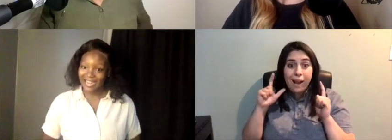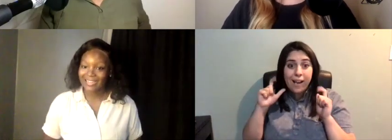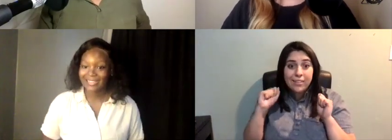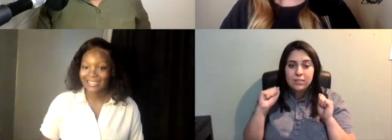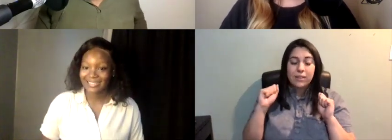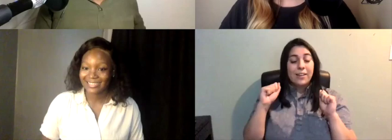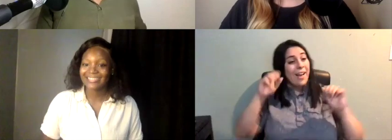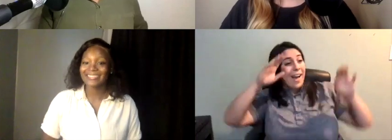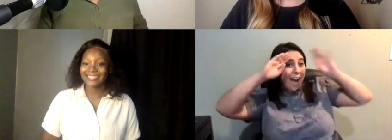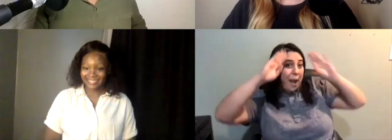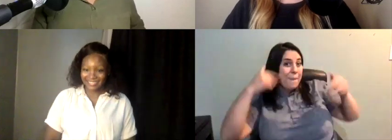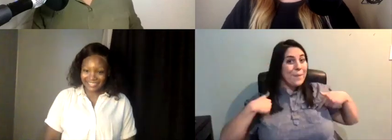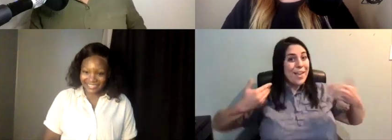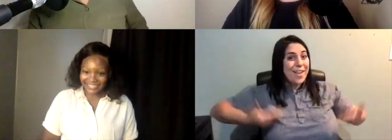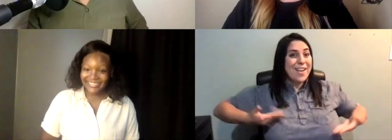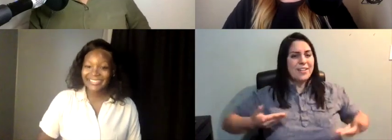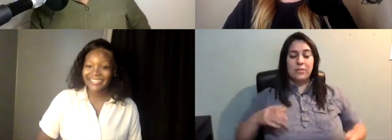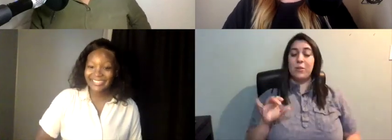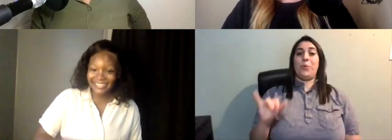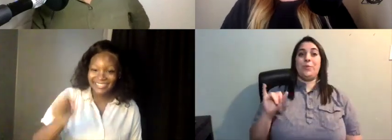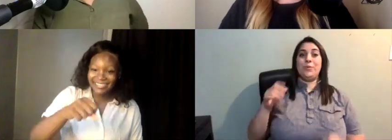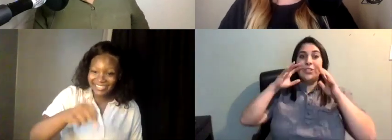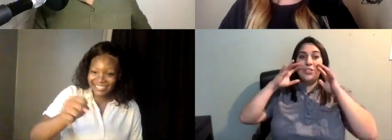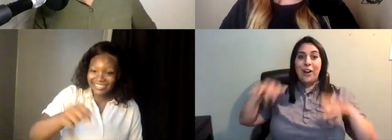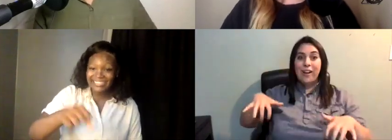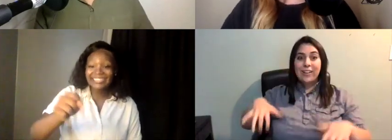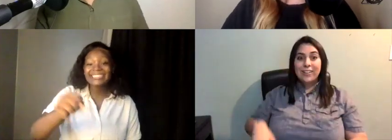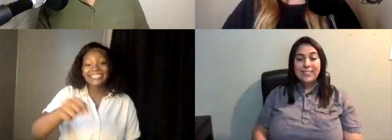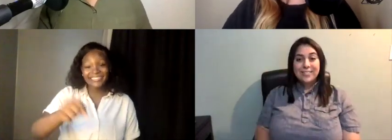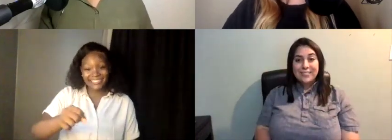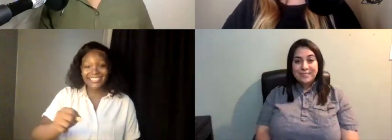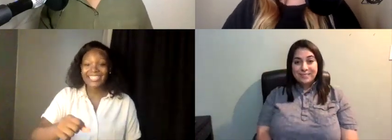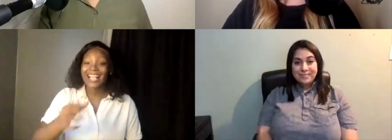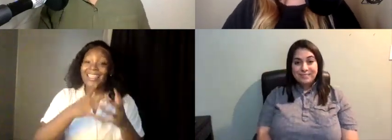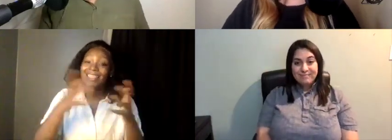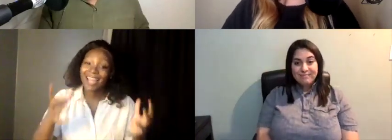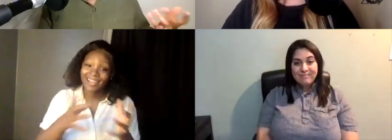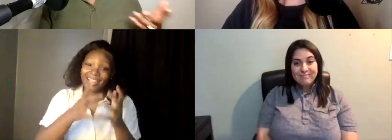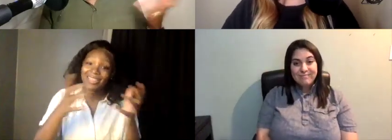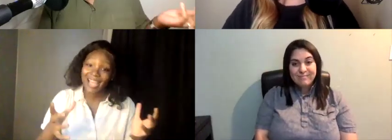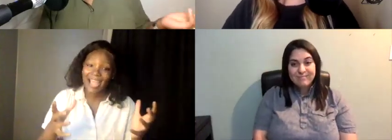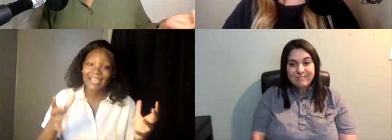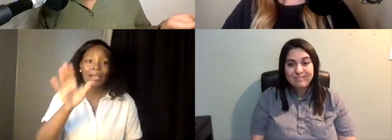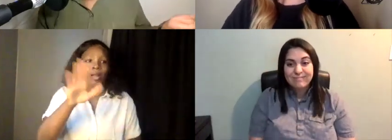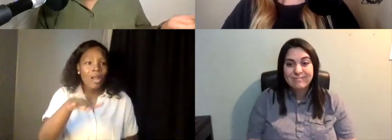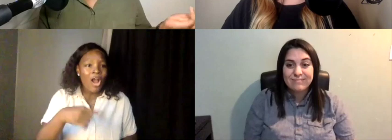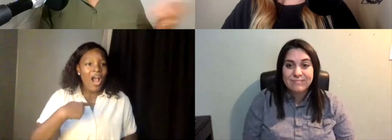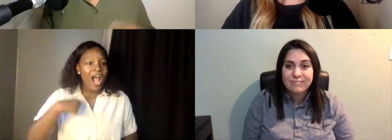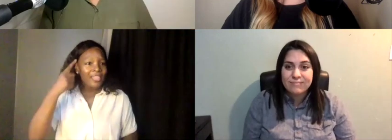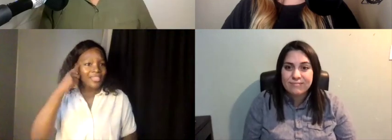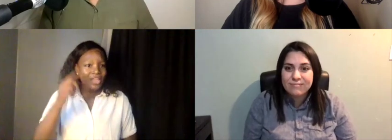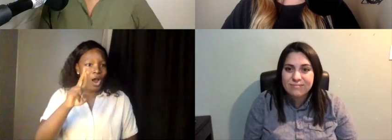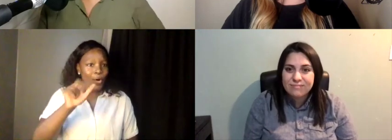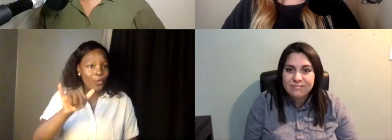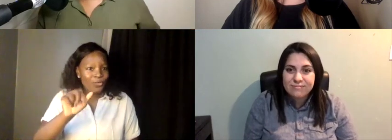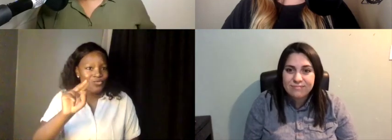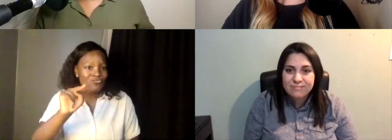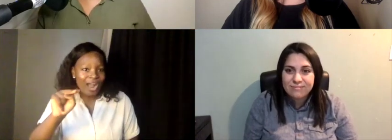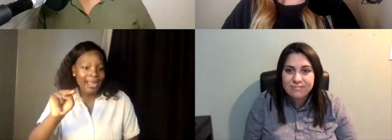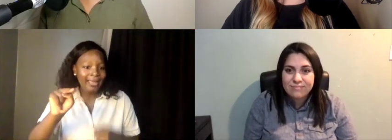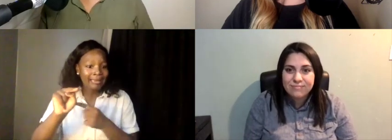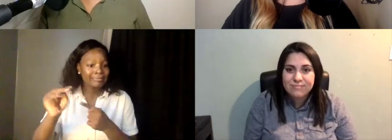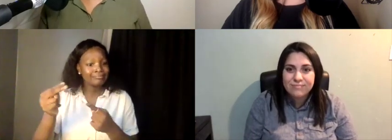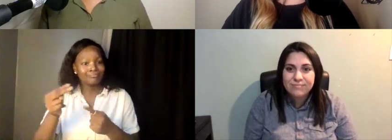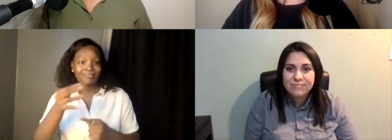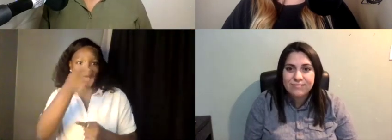hey. No, yes. Many a times they've said, oh, I thought it was going to be a boy. You know, I thought it was going to be a guy,